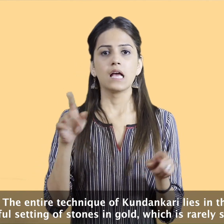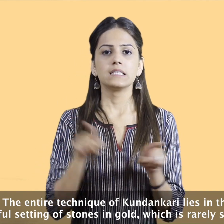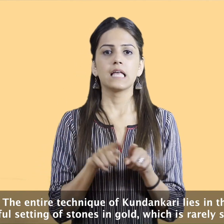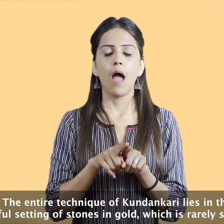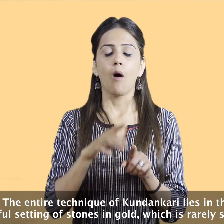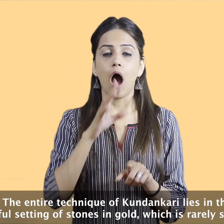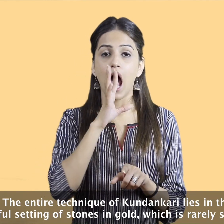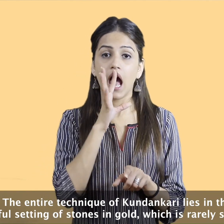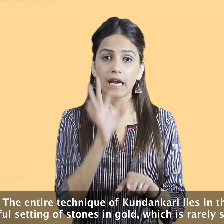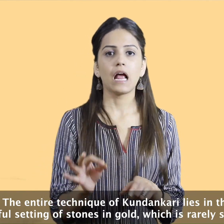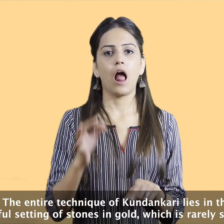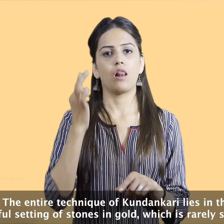solid.